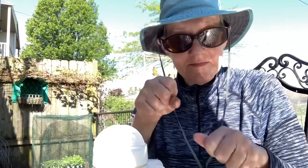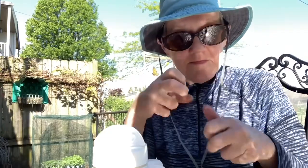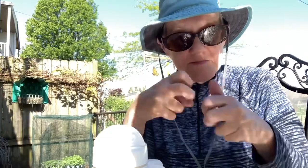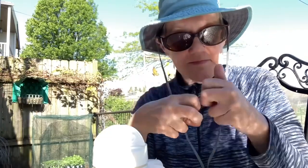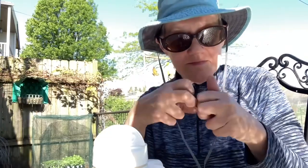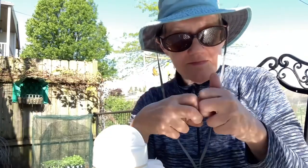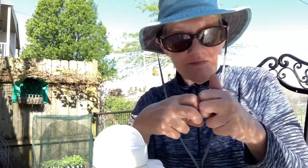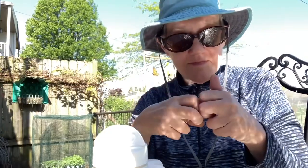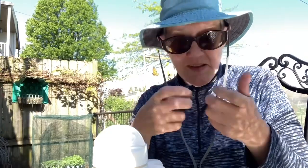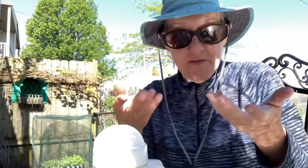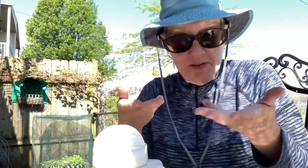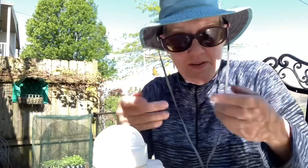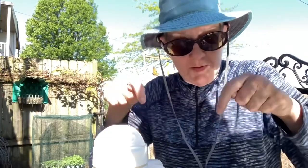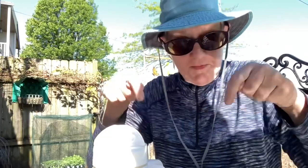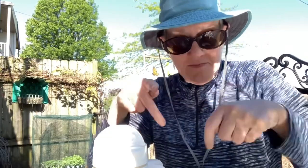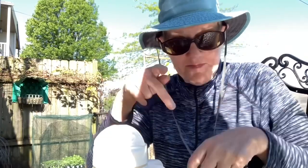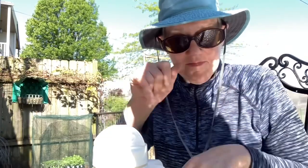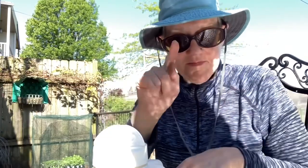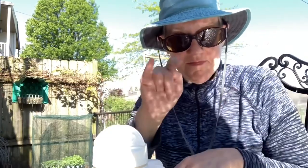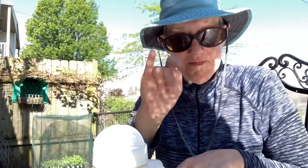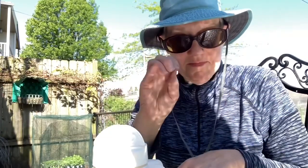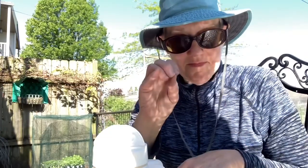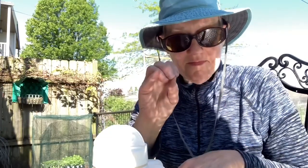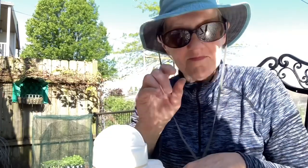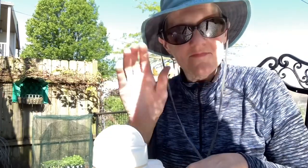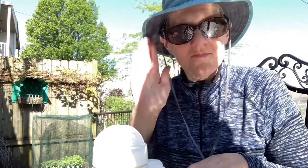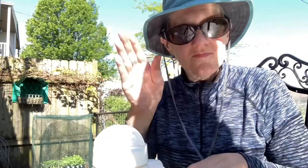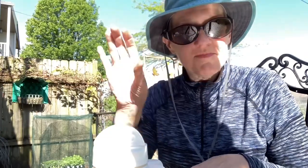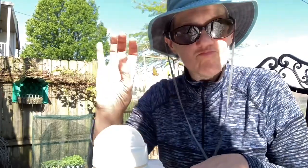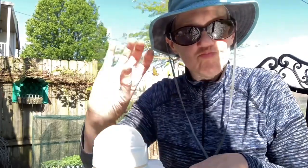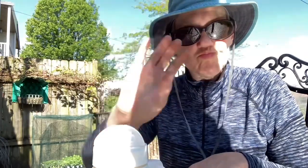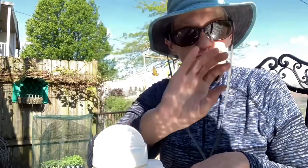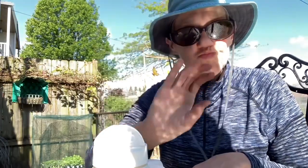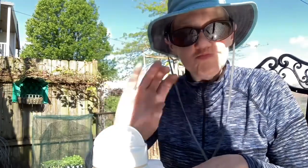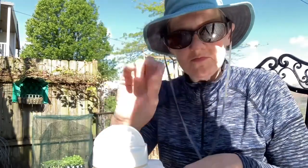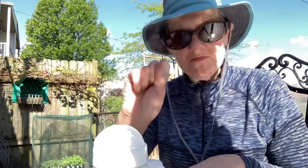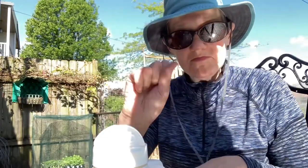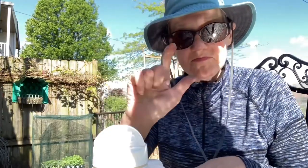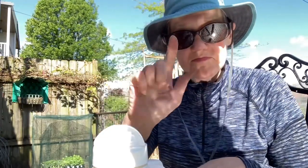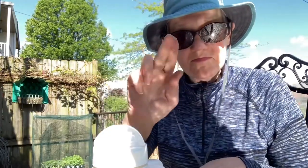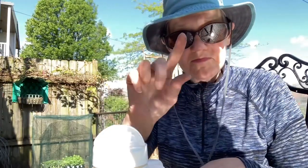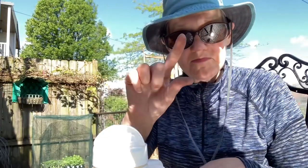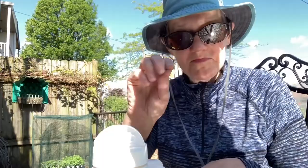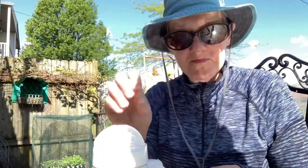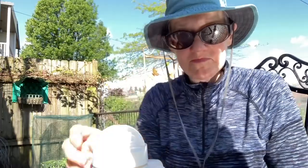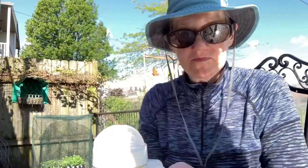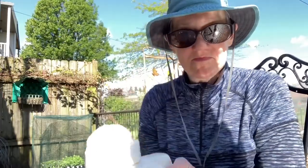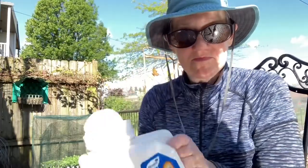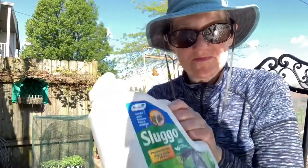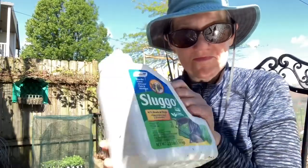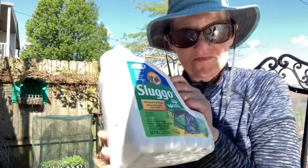Slugs and pill bugs are a problem, even on the patio. So I'm going to sprinkle on some